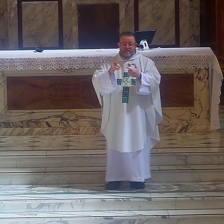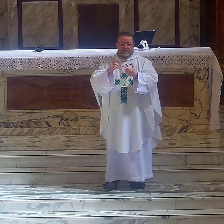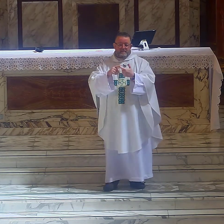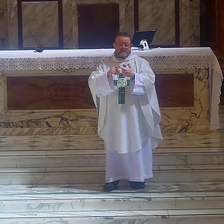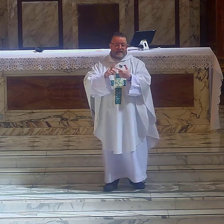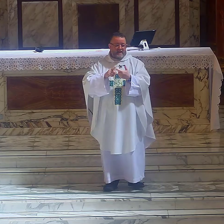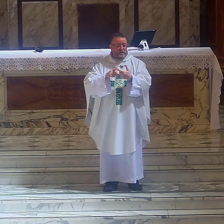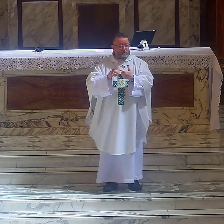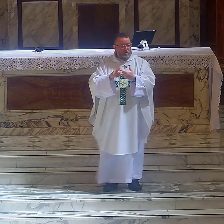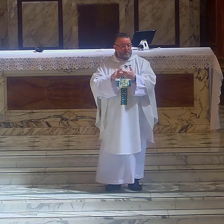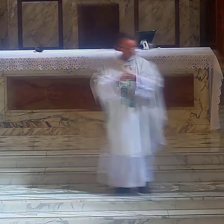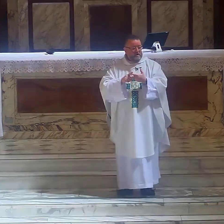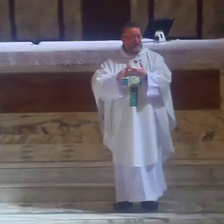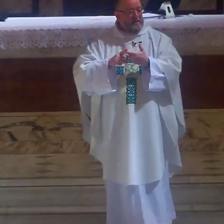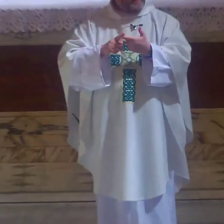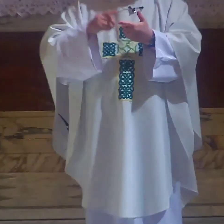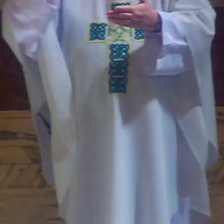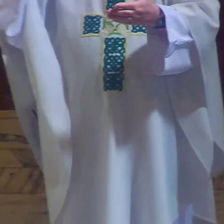The second one,